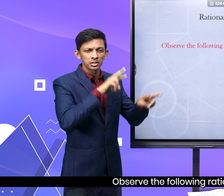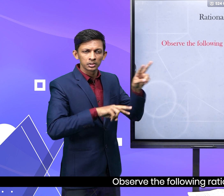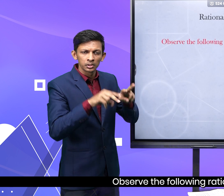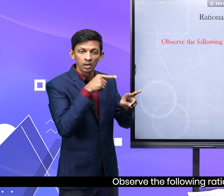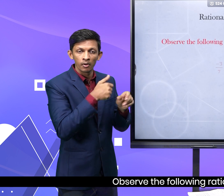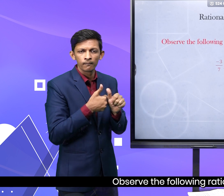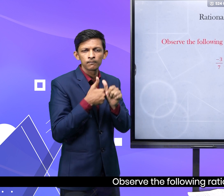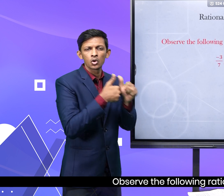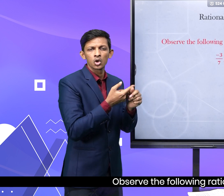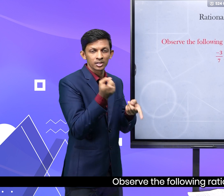Observe the following rational numbers: